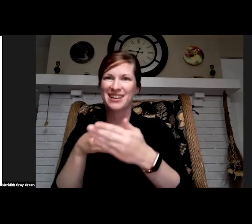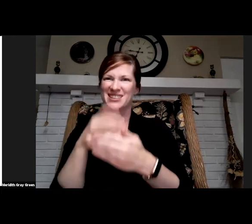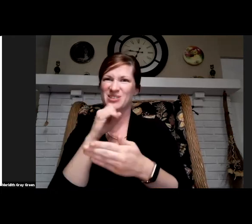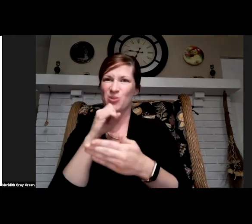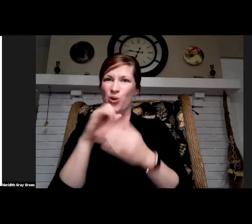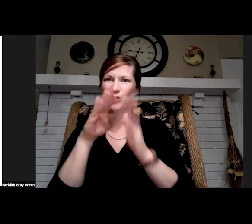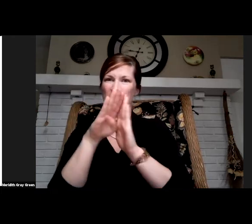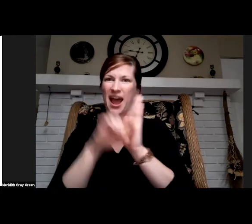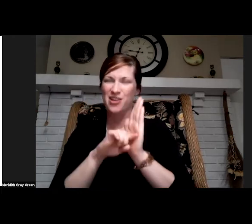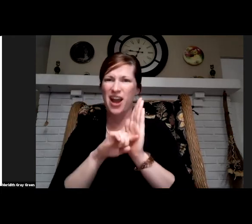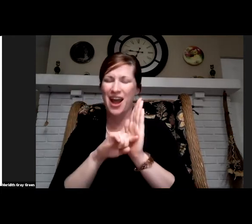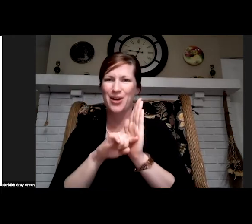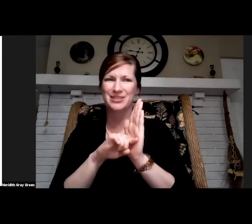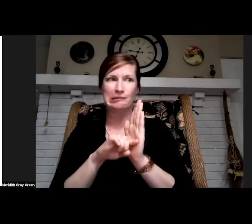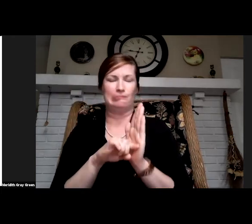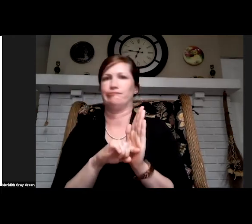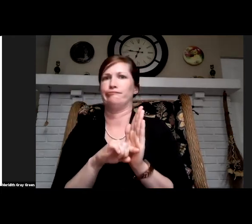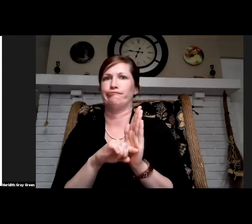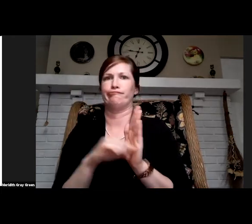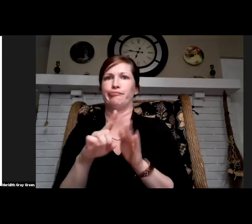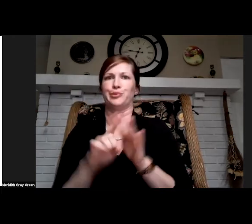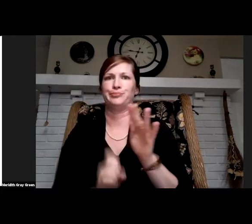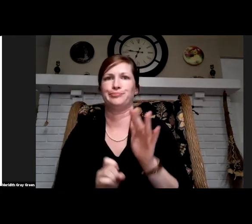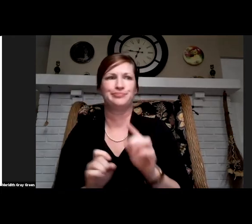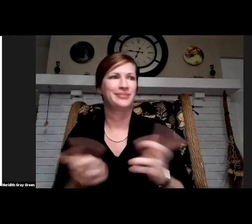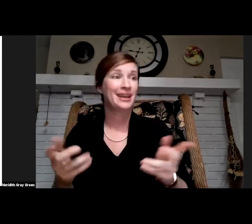It's really bright orange.